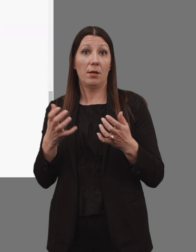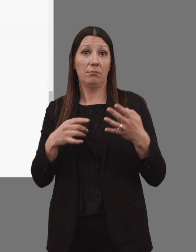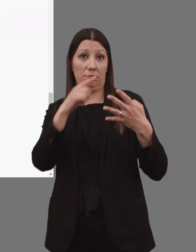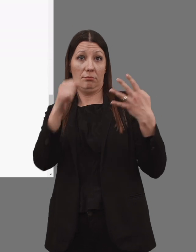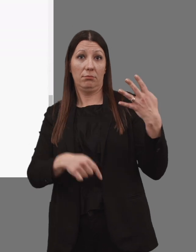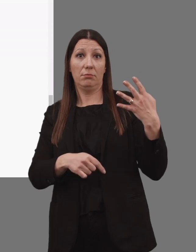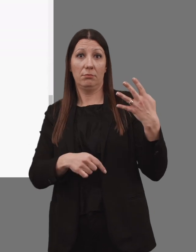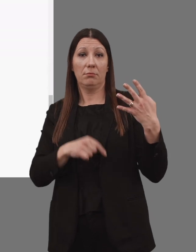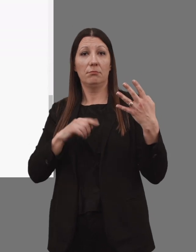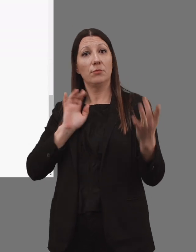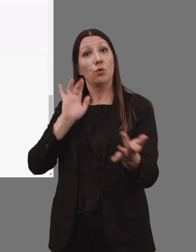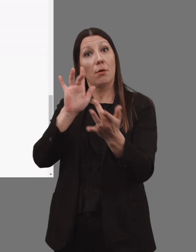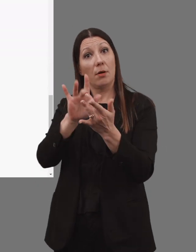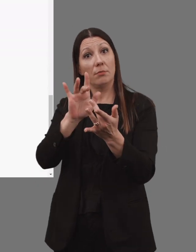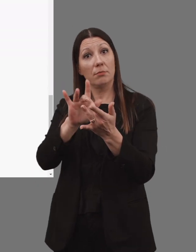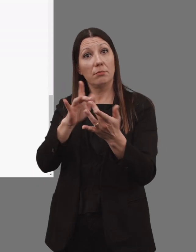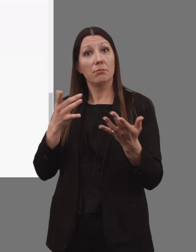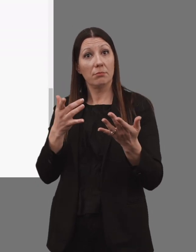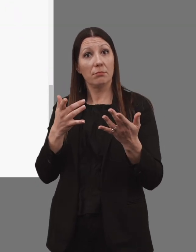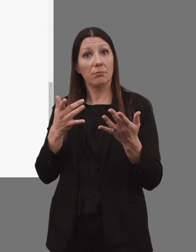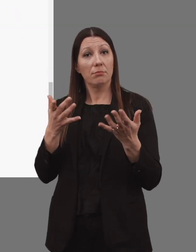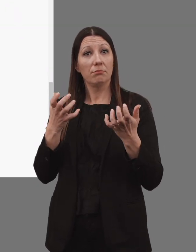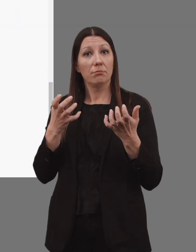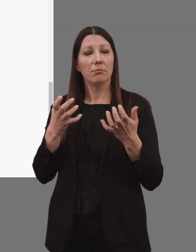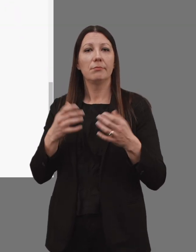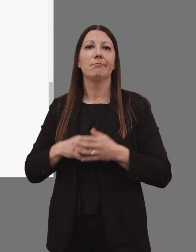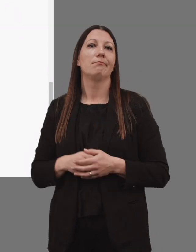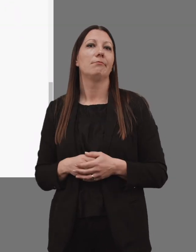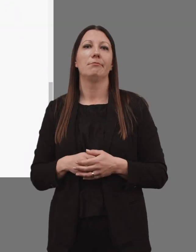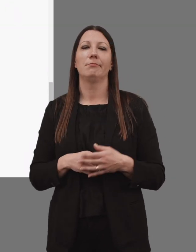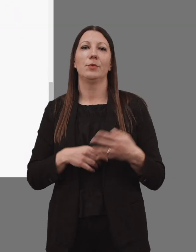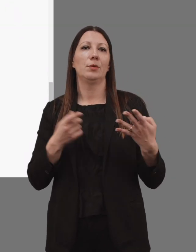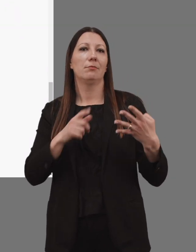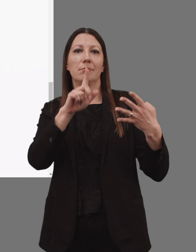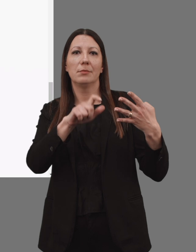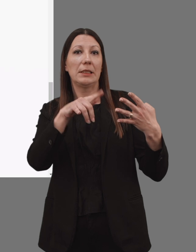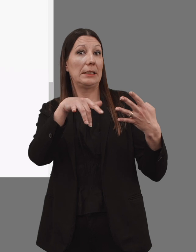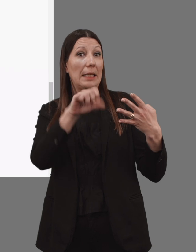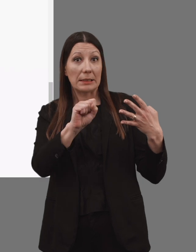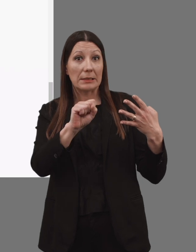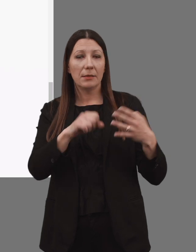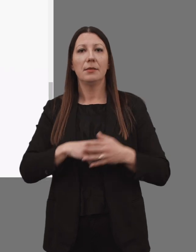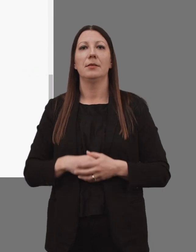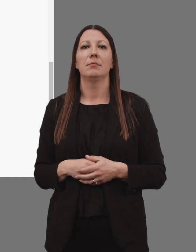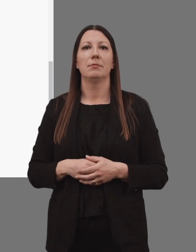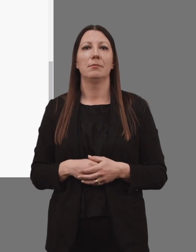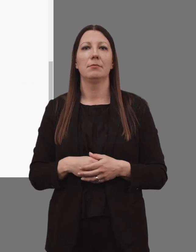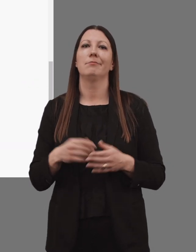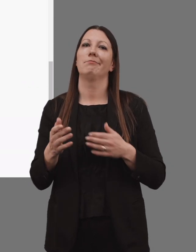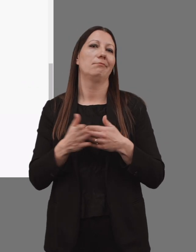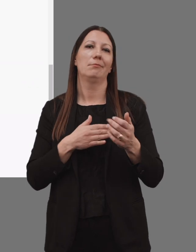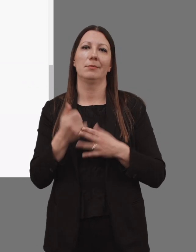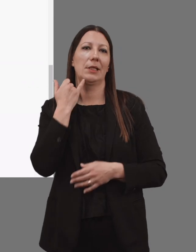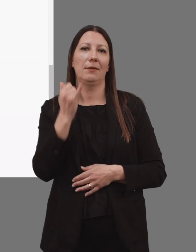of them, to get in touch with you automatically, you can put yes. Putting yes or no to